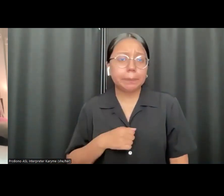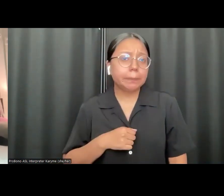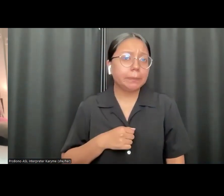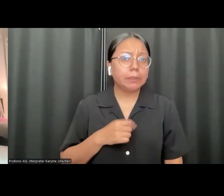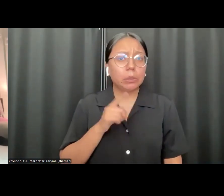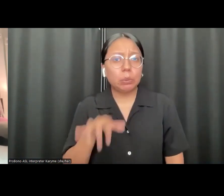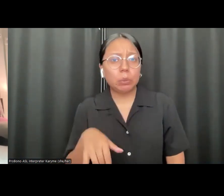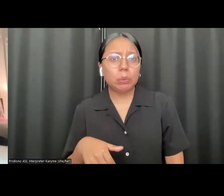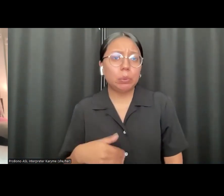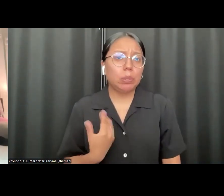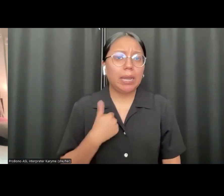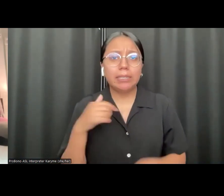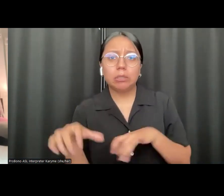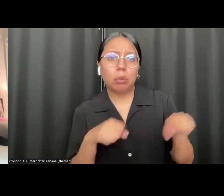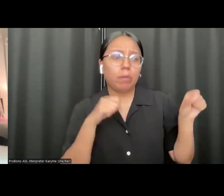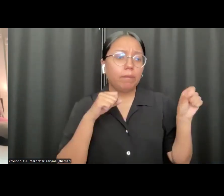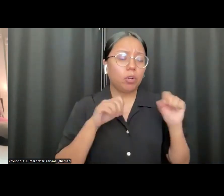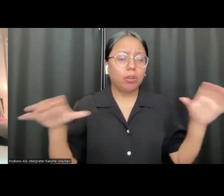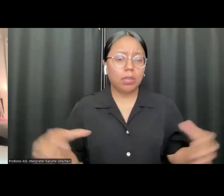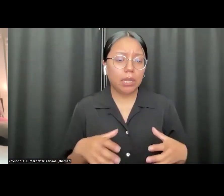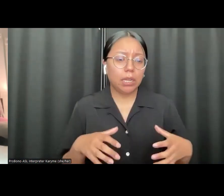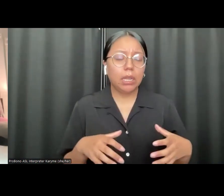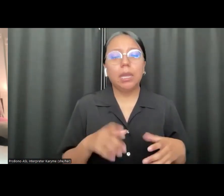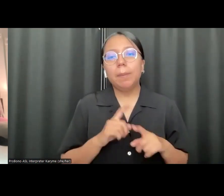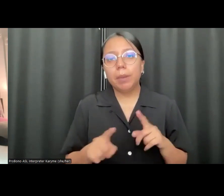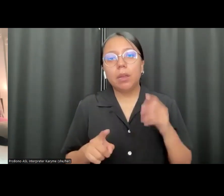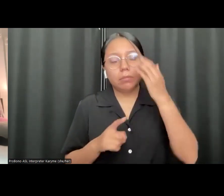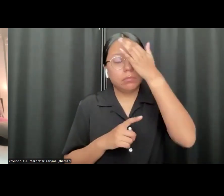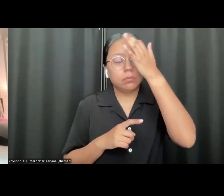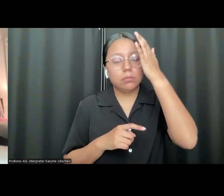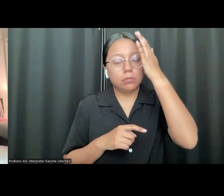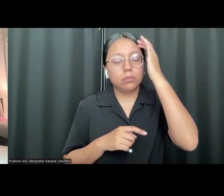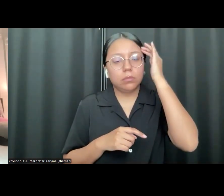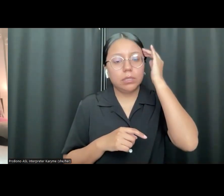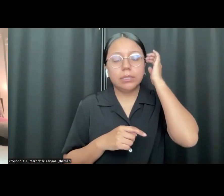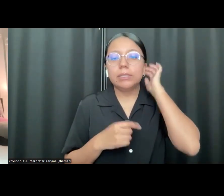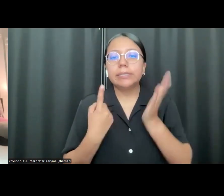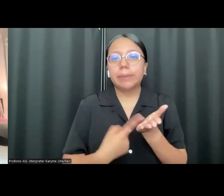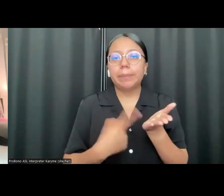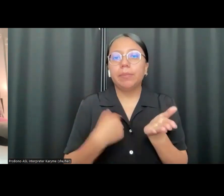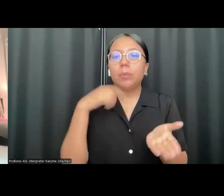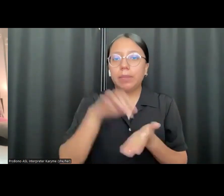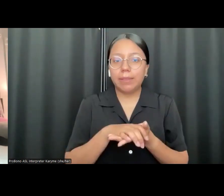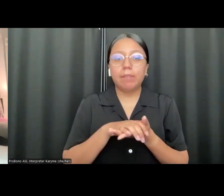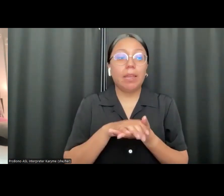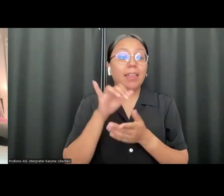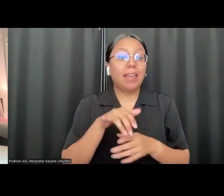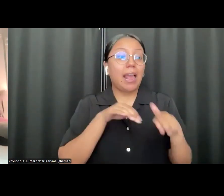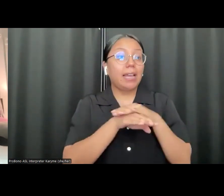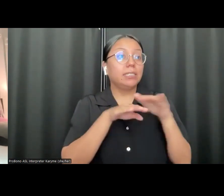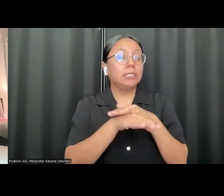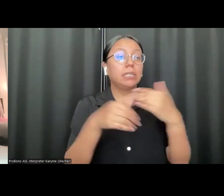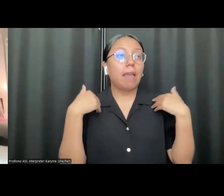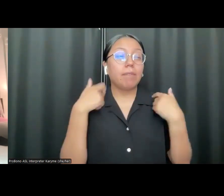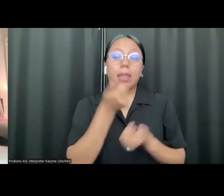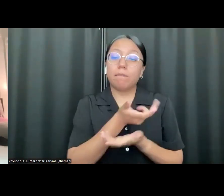like, you know, I think sometimes we think either it's bespoke access where we have everything, but that's really expensive, or